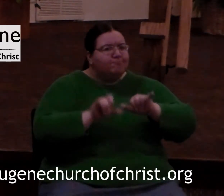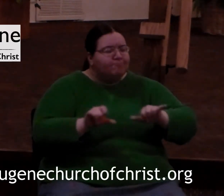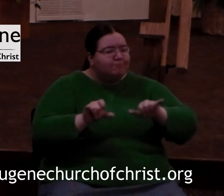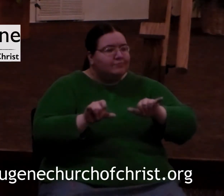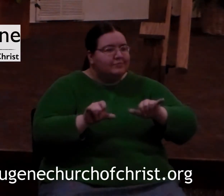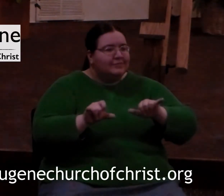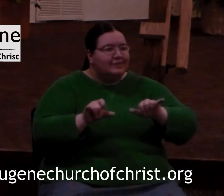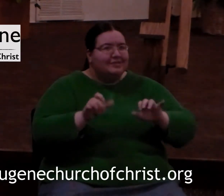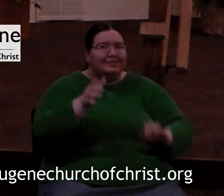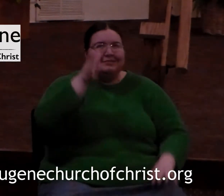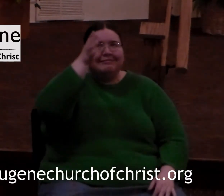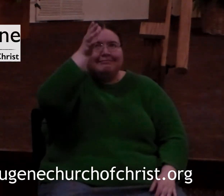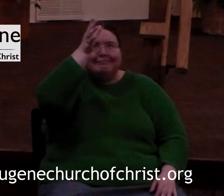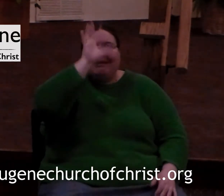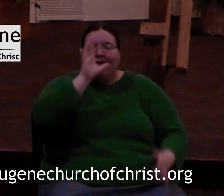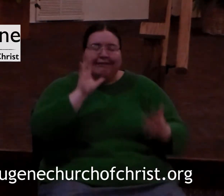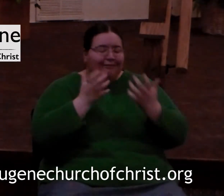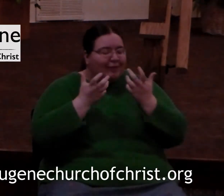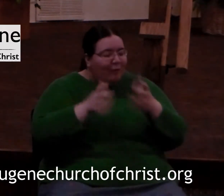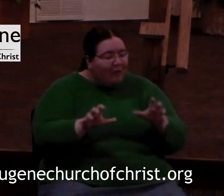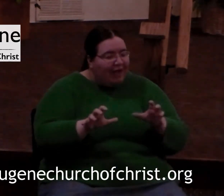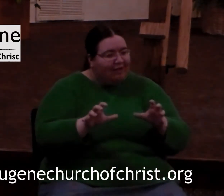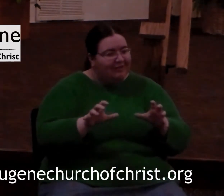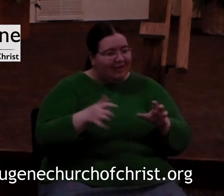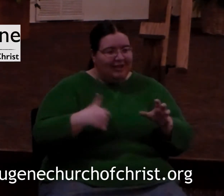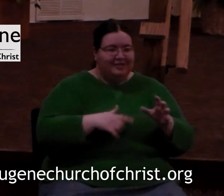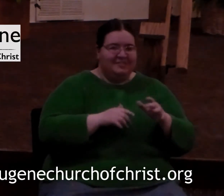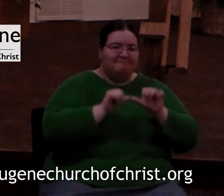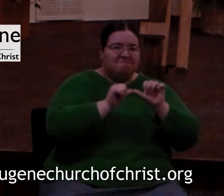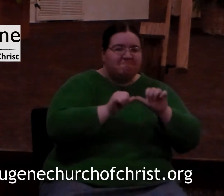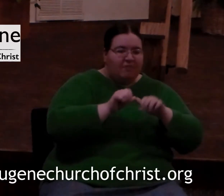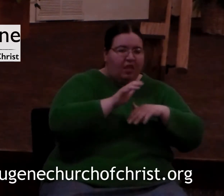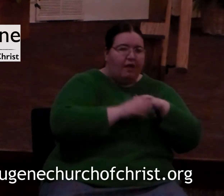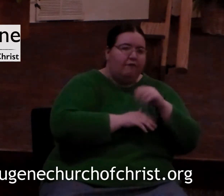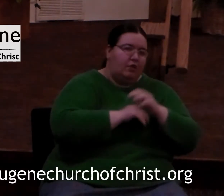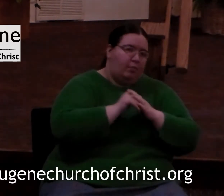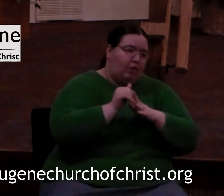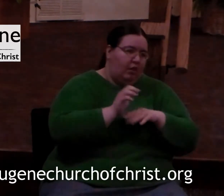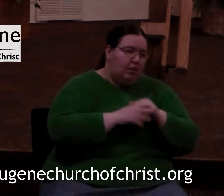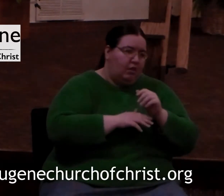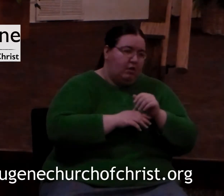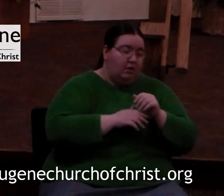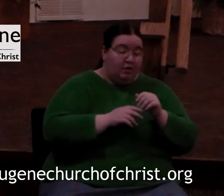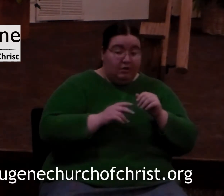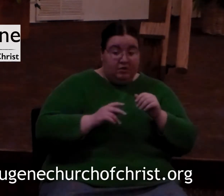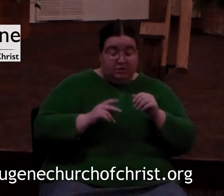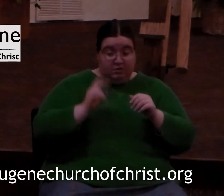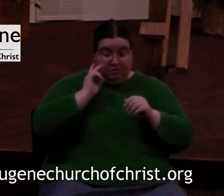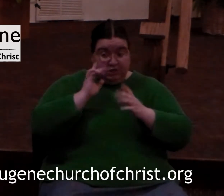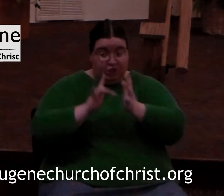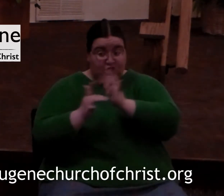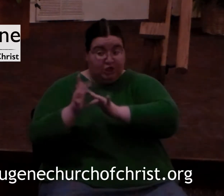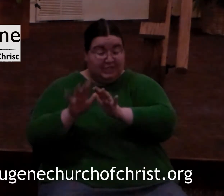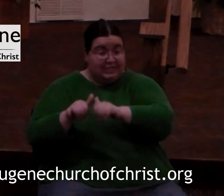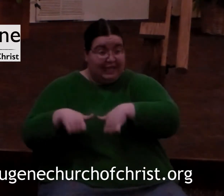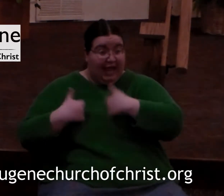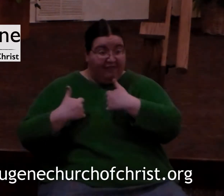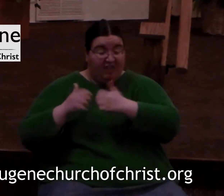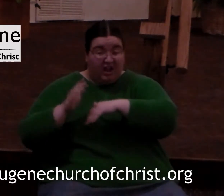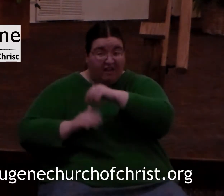does not want us to be comfortable. And if you look at the life of Jesus, it is anything but comfortable. It is a life that is